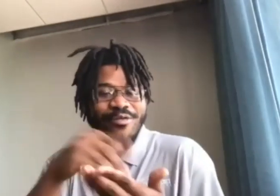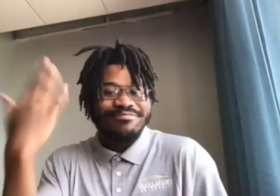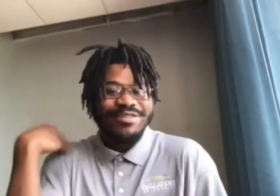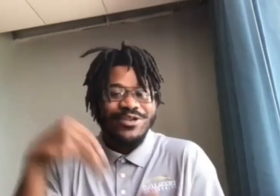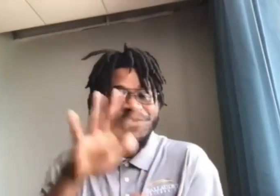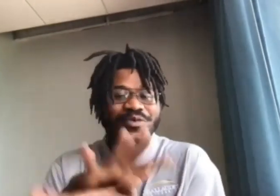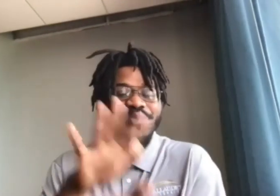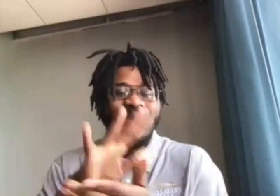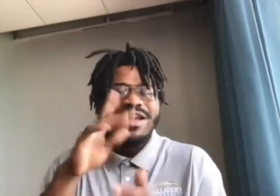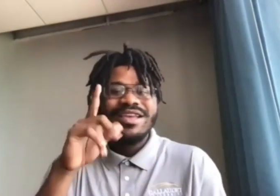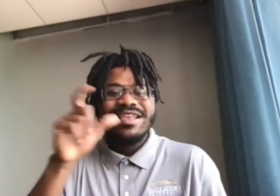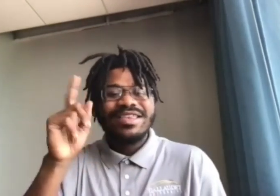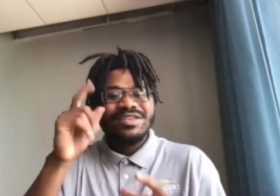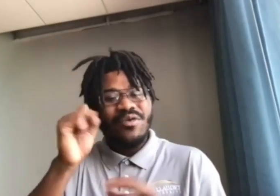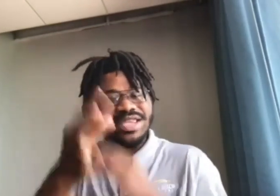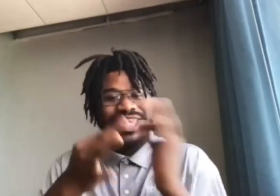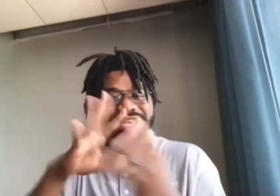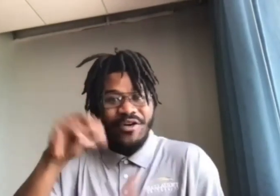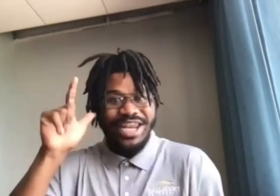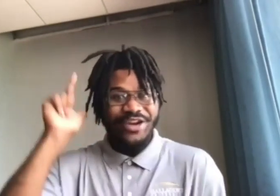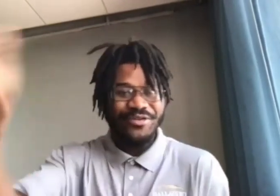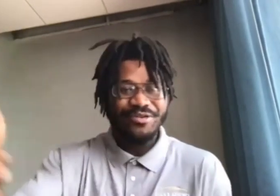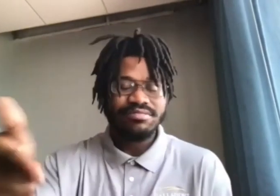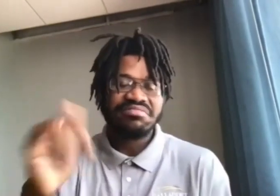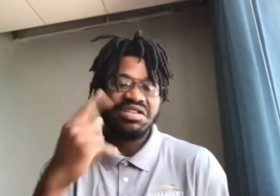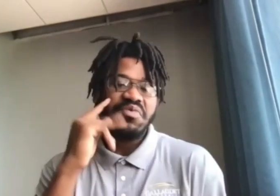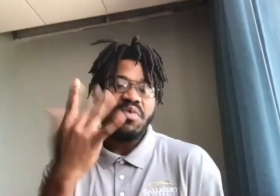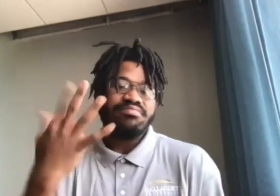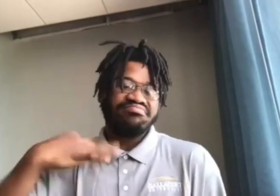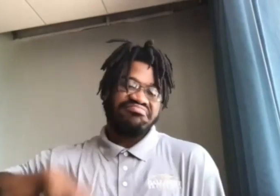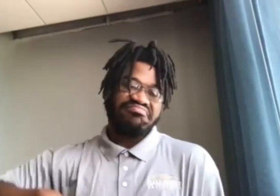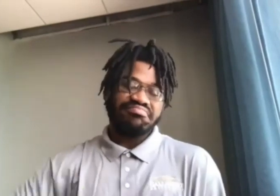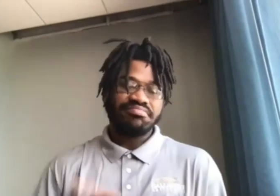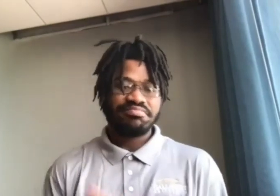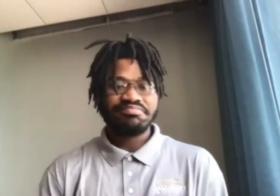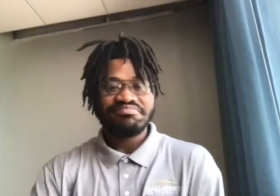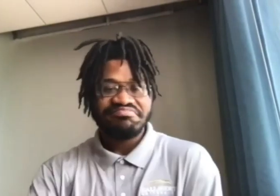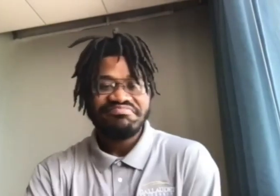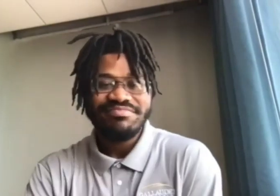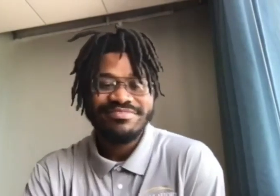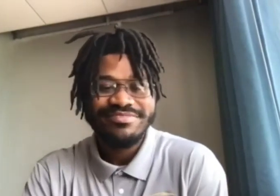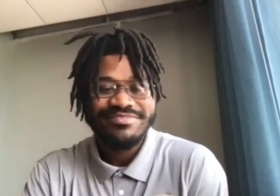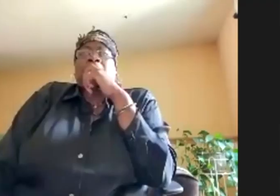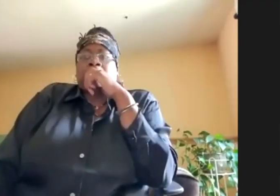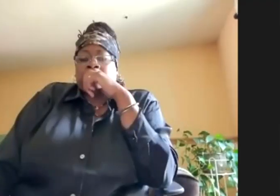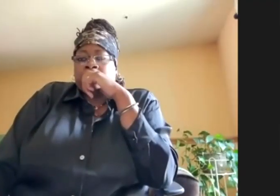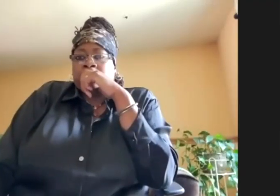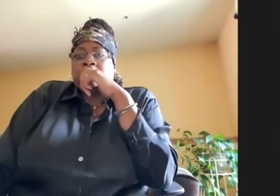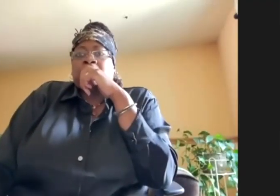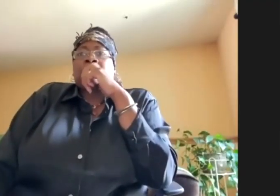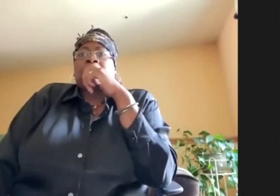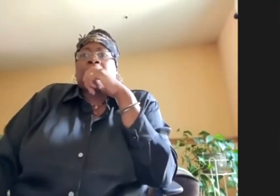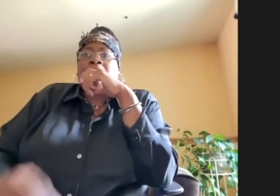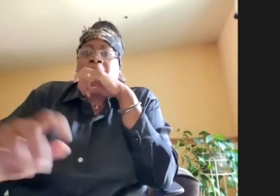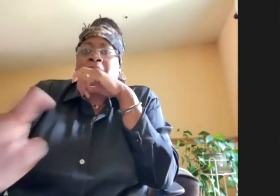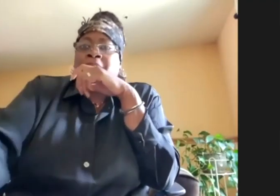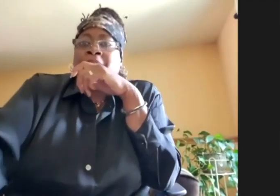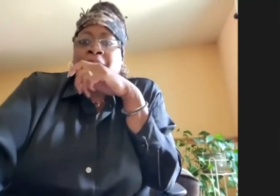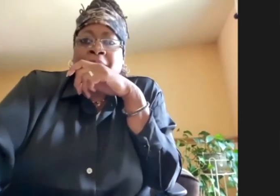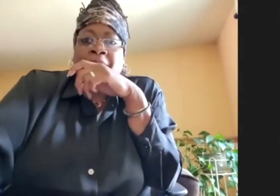getting it. And any barriers they faced in terms of the isms, they'll be more strongly equipped to be able to address them.